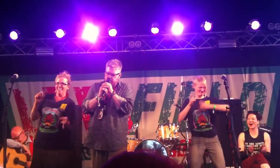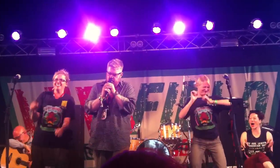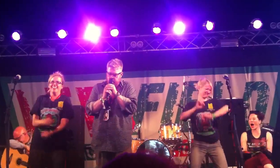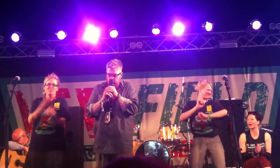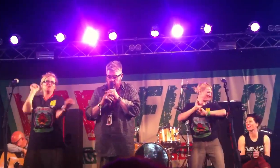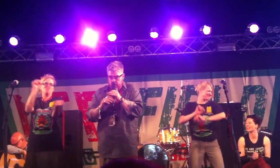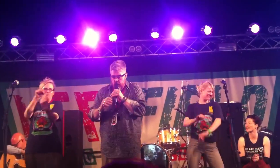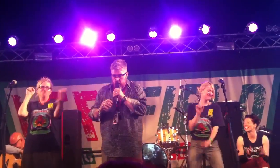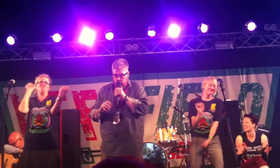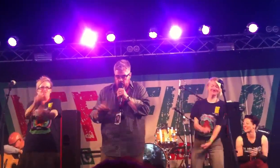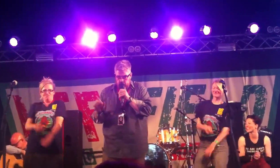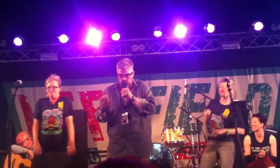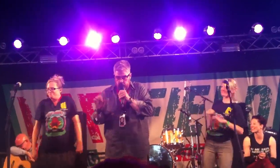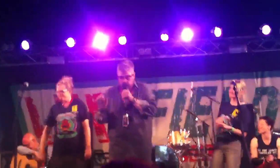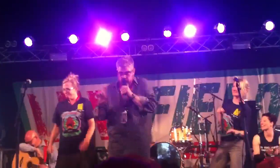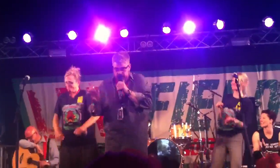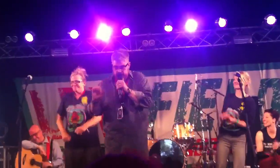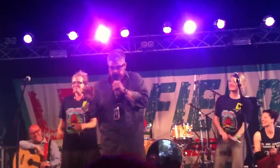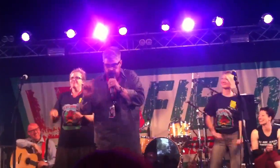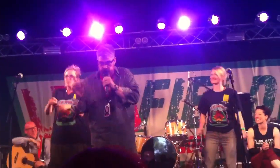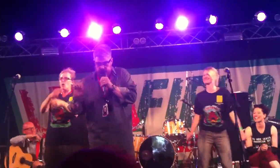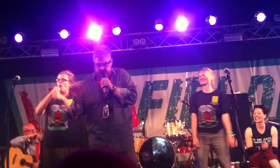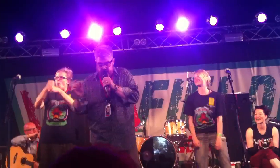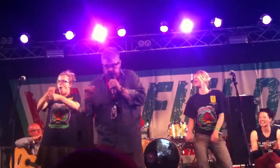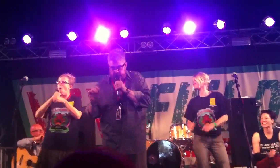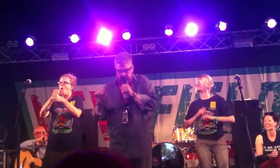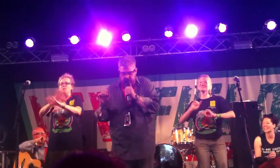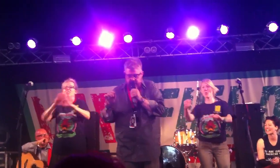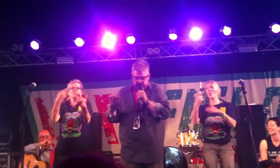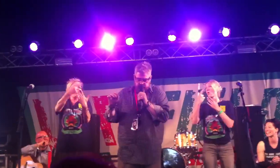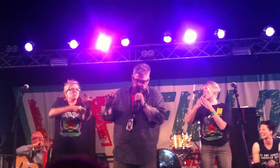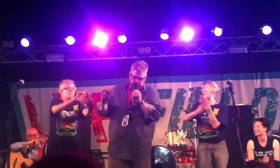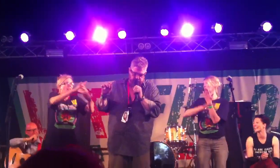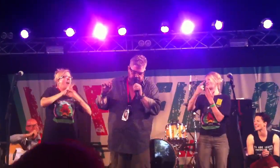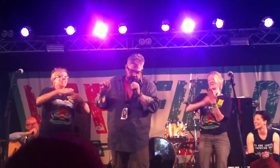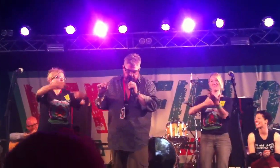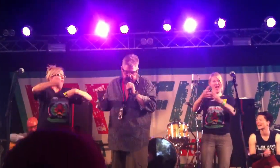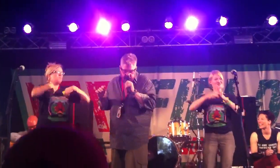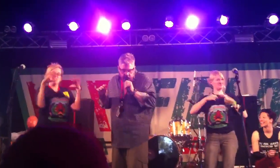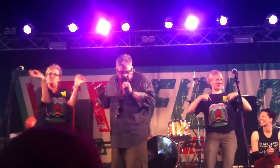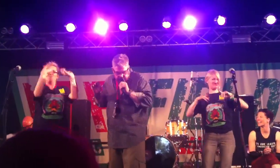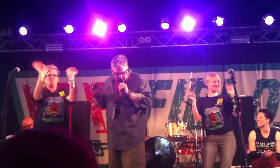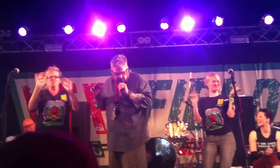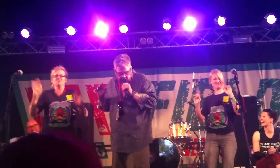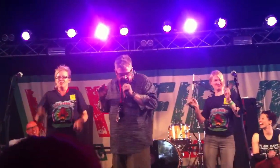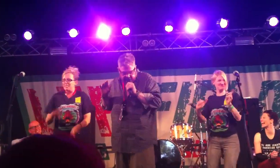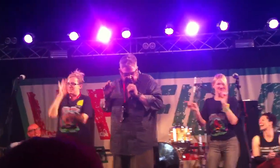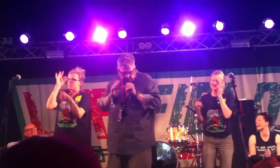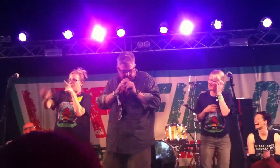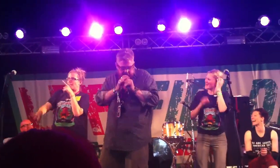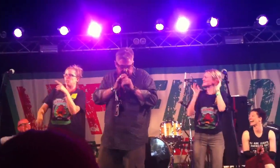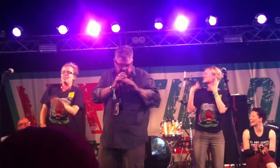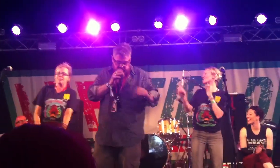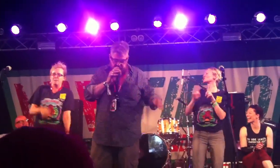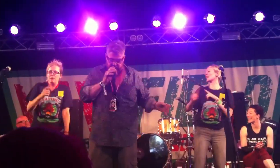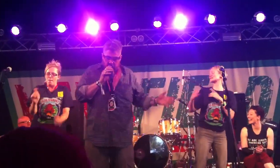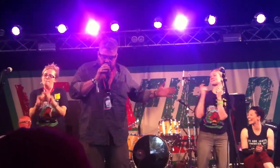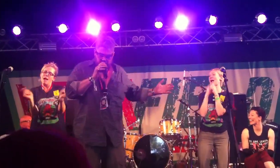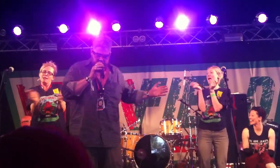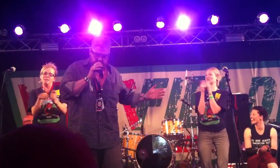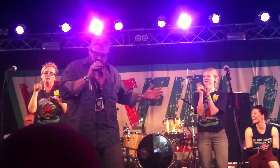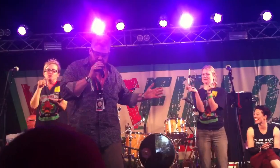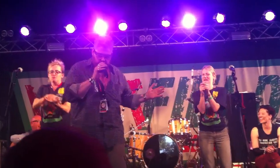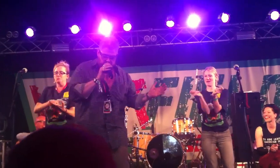Bestiality. Your laws do not apply to me. A specialist